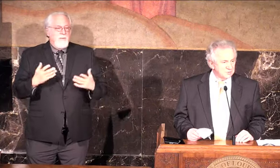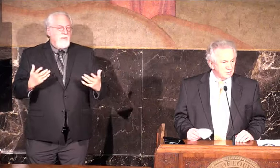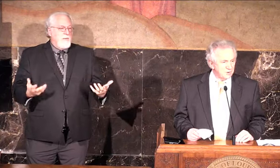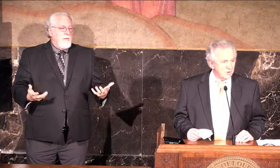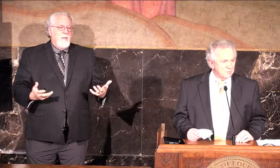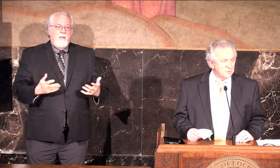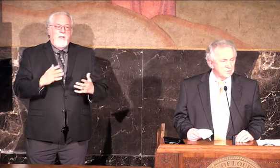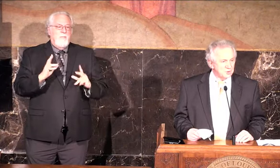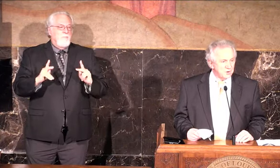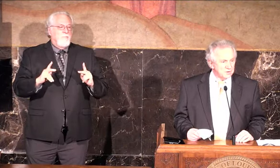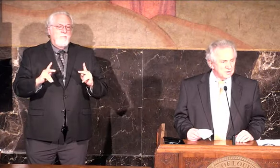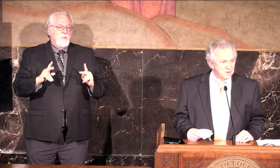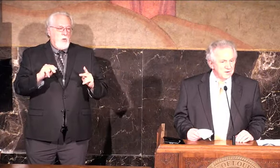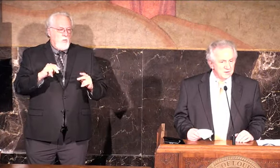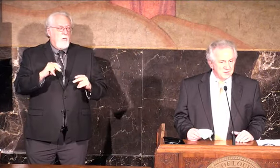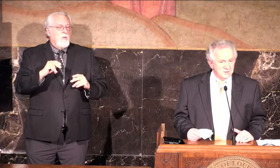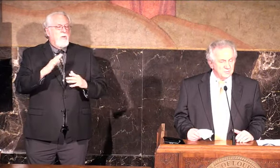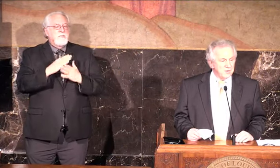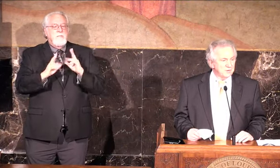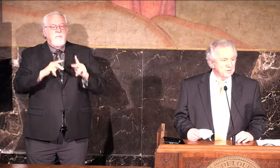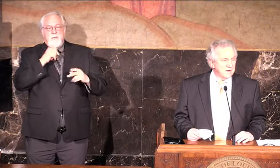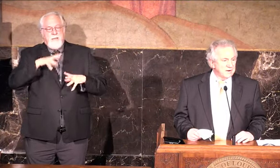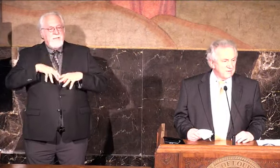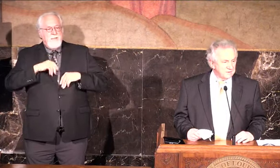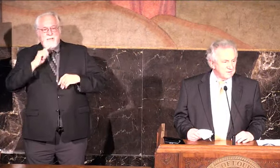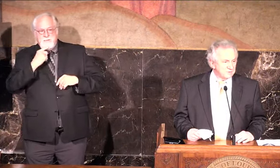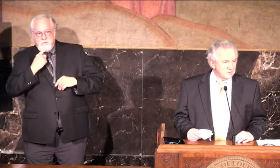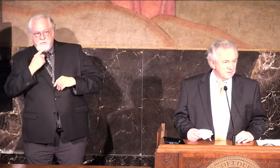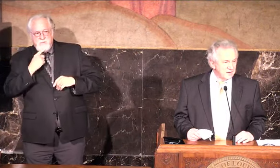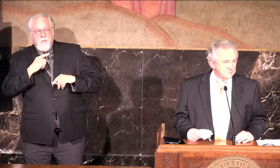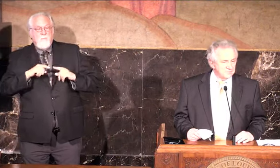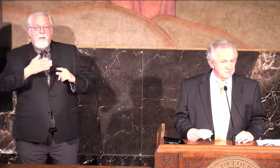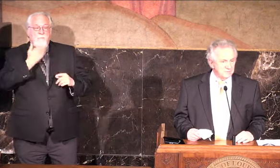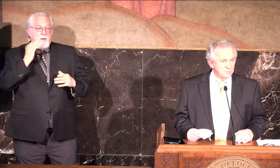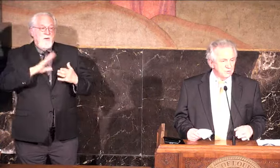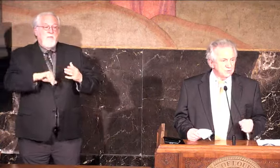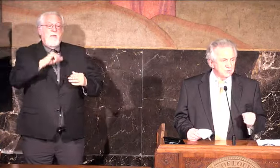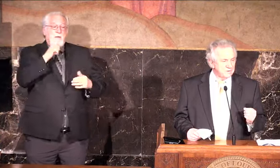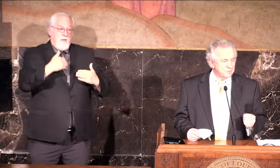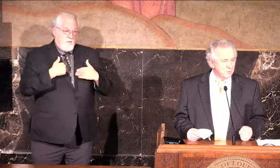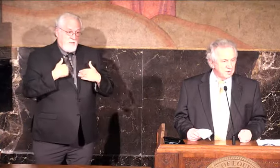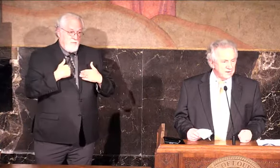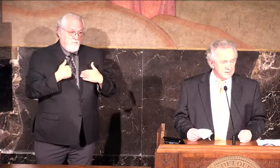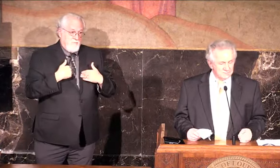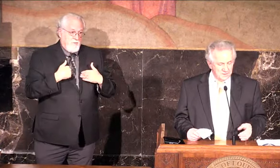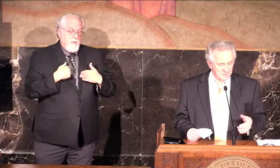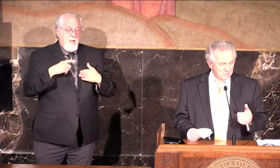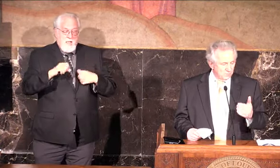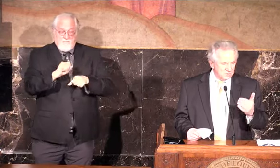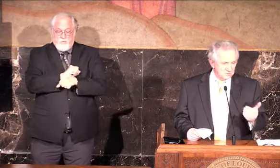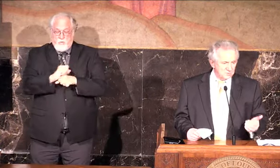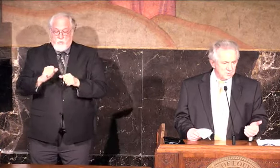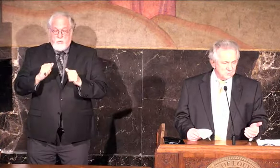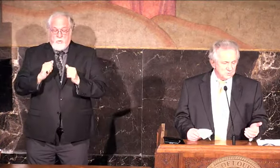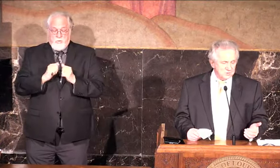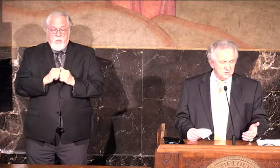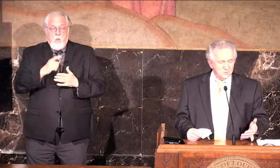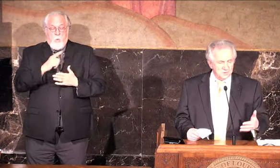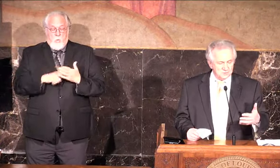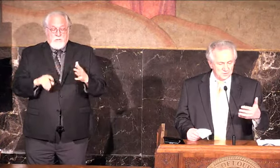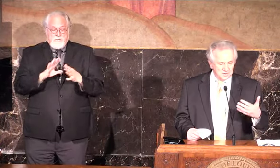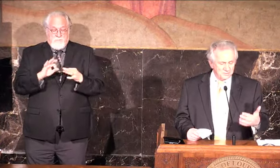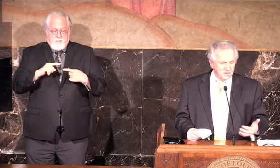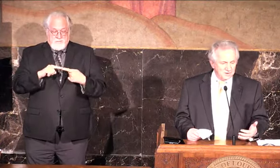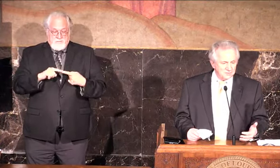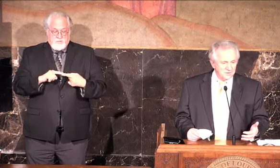this seriously with all that we've been talking. It's better than not having it, I'll say that. But we still have to work at what is the messaging,